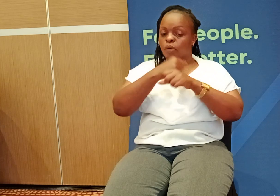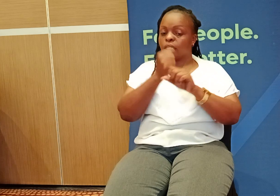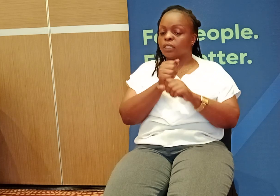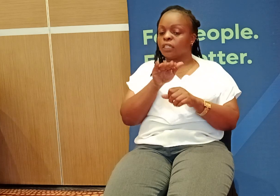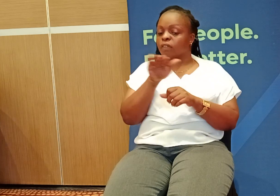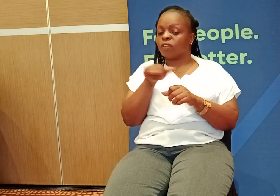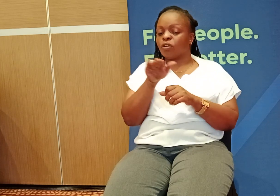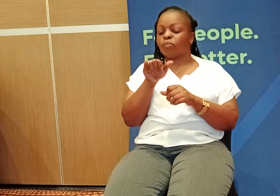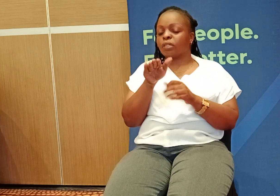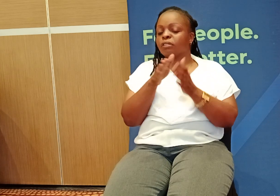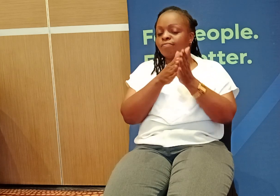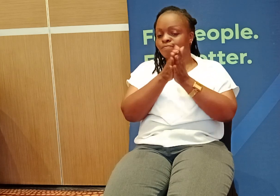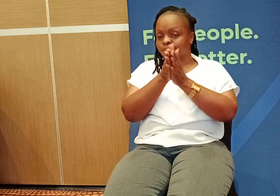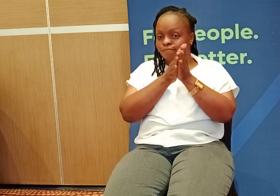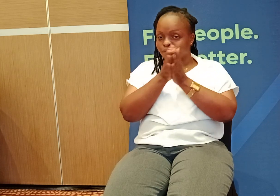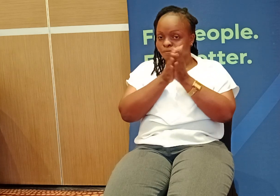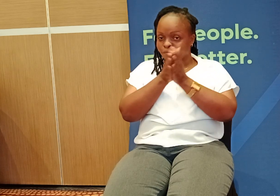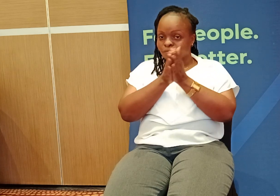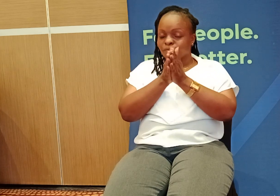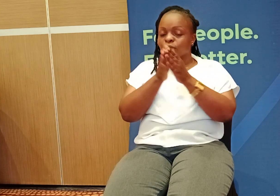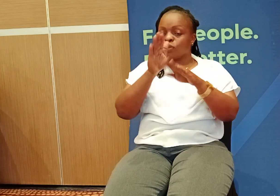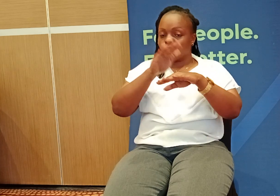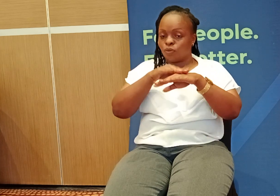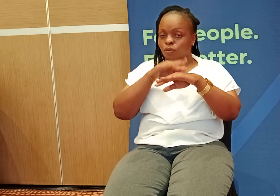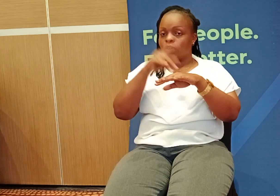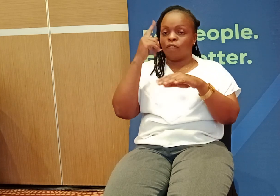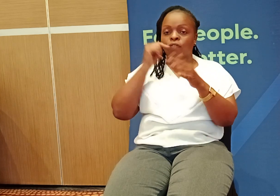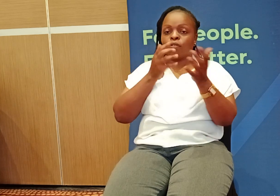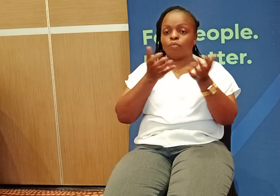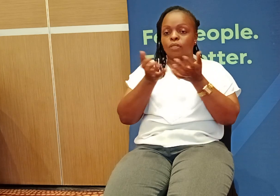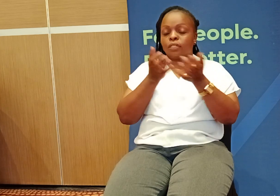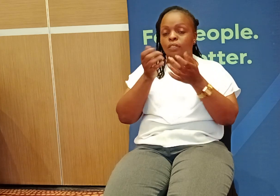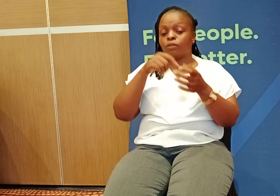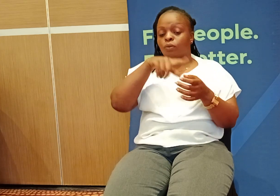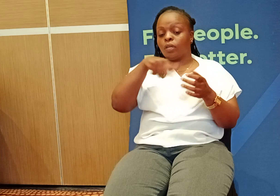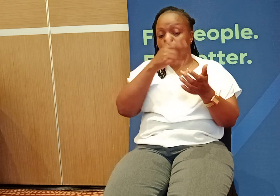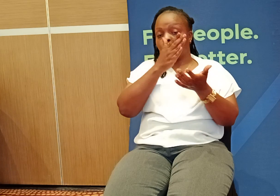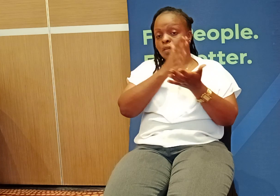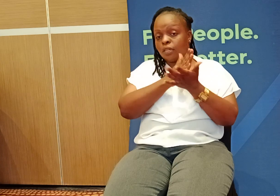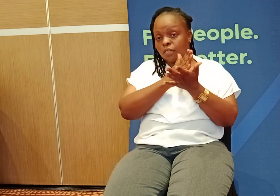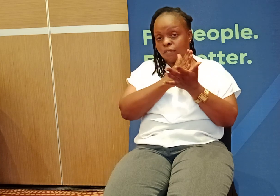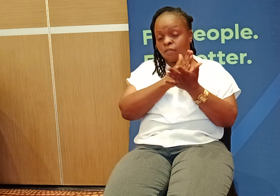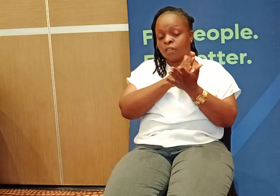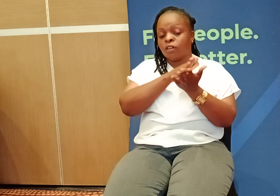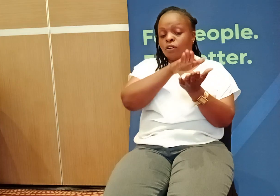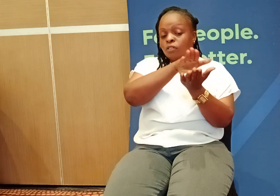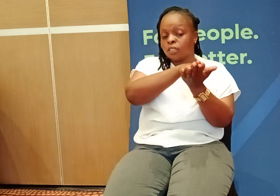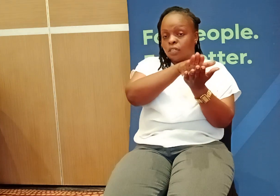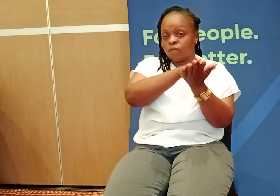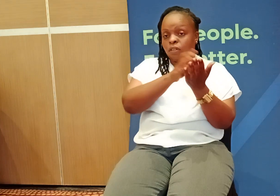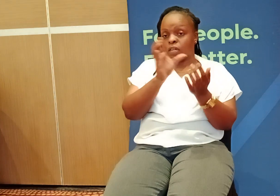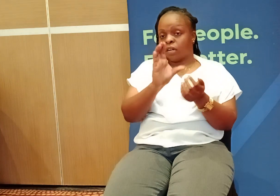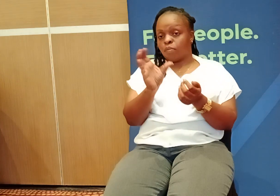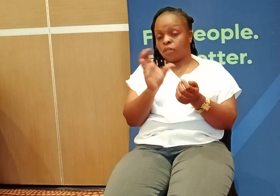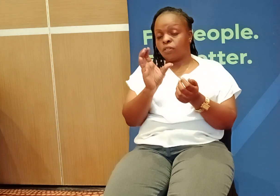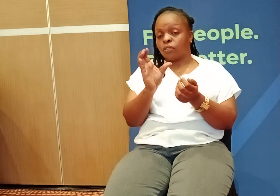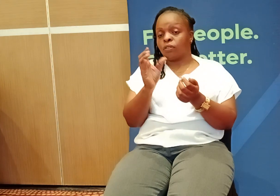is lucrative, it's conducive for business, and we believe that conserve capital so that by the end